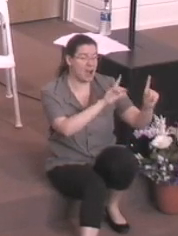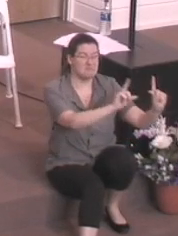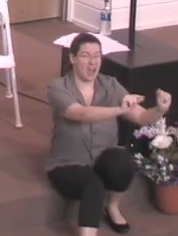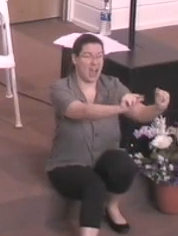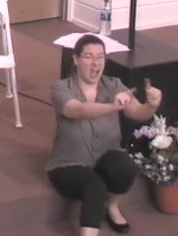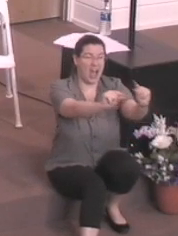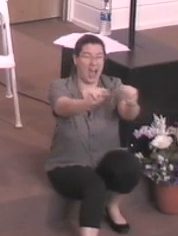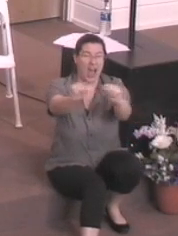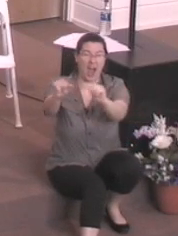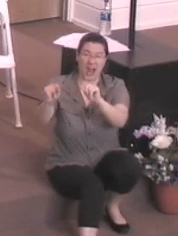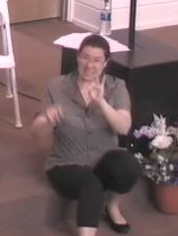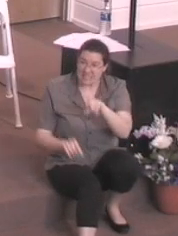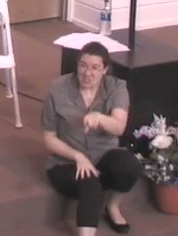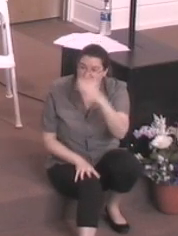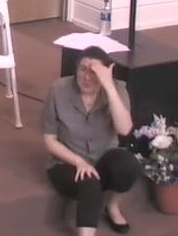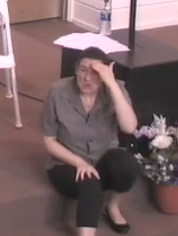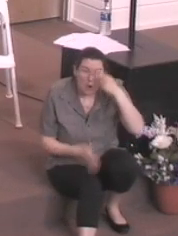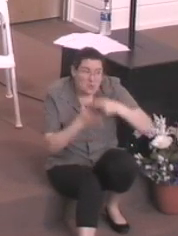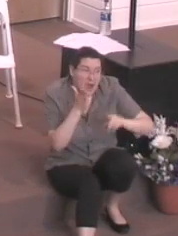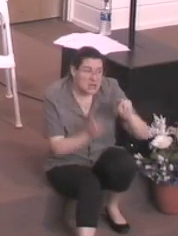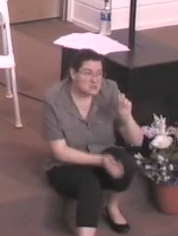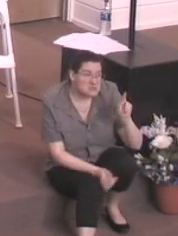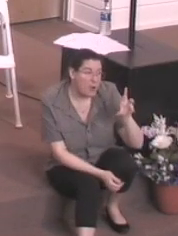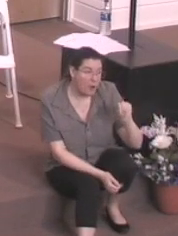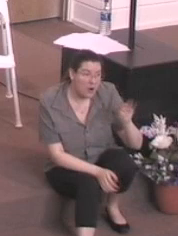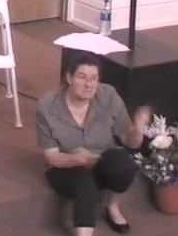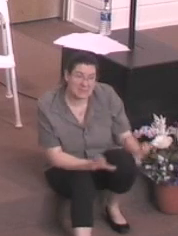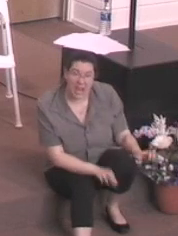somebody and say, did you know what Norm did?